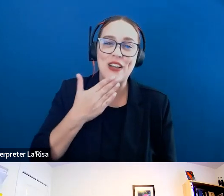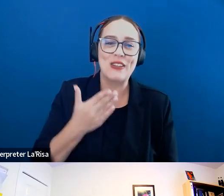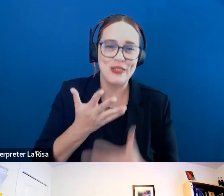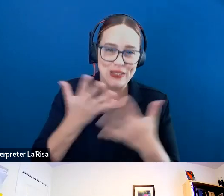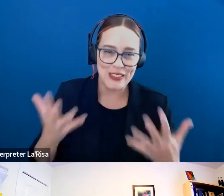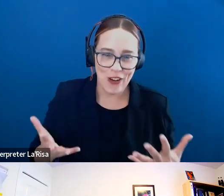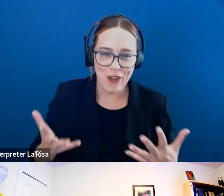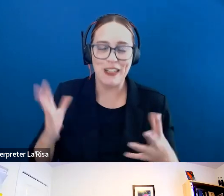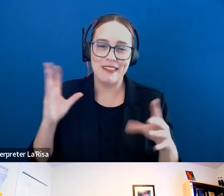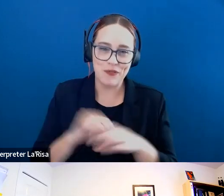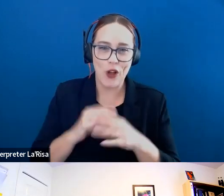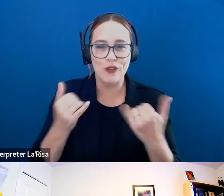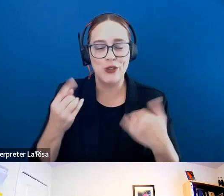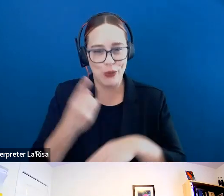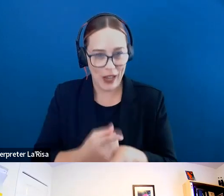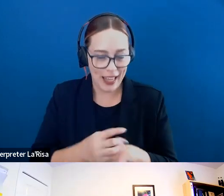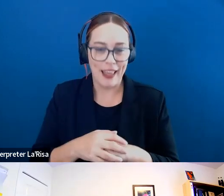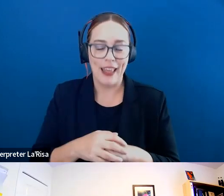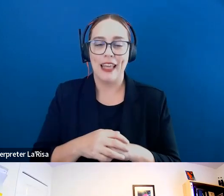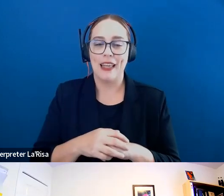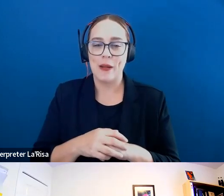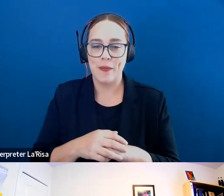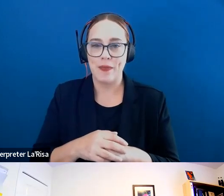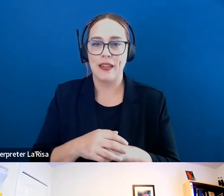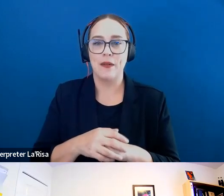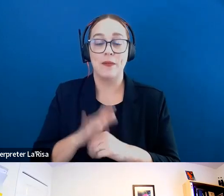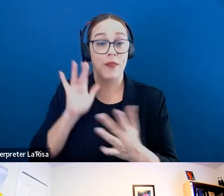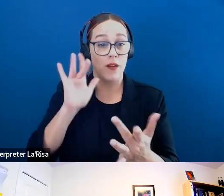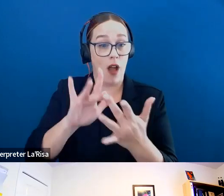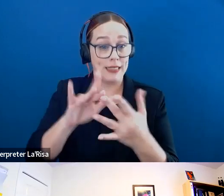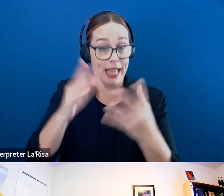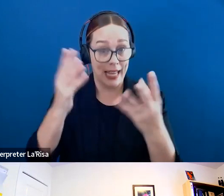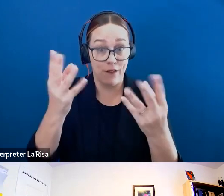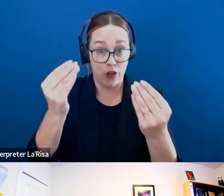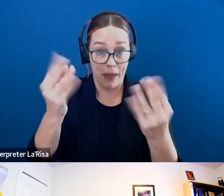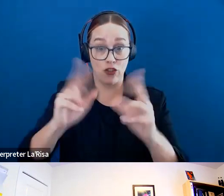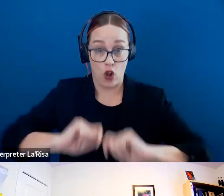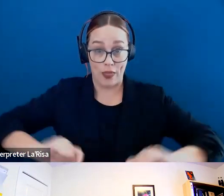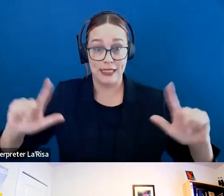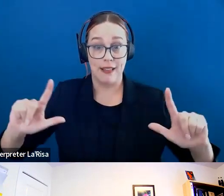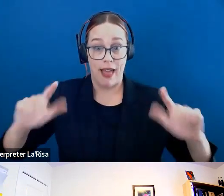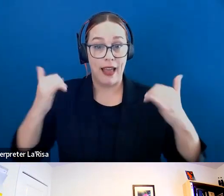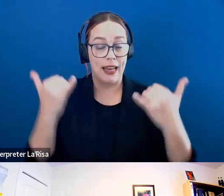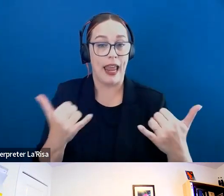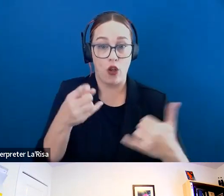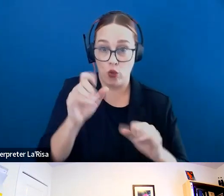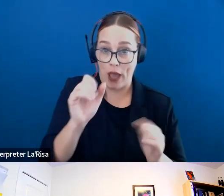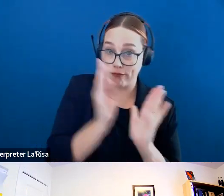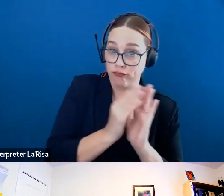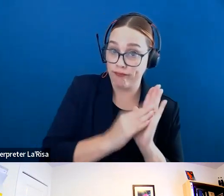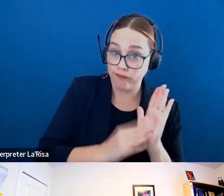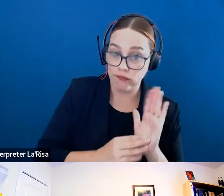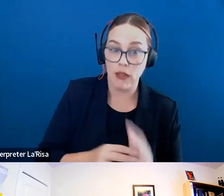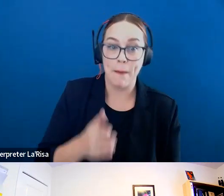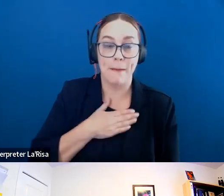our webinar today, and wanted to give our contact information on the slide. So on the slide